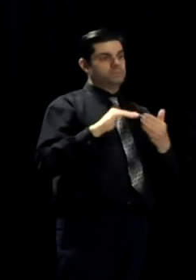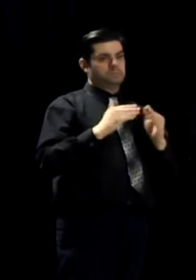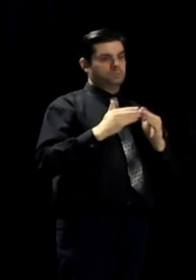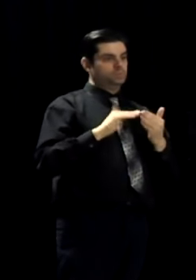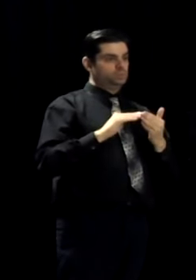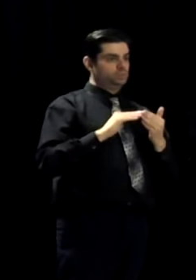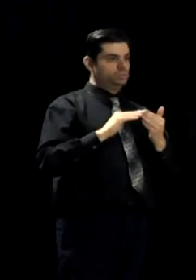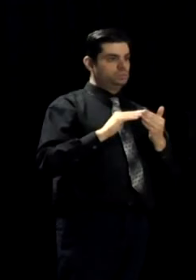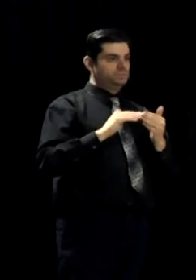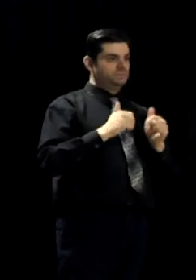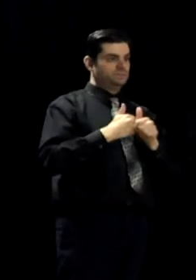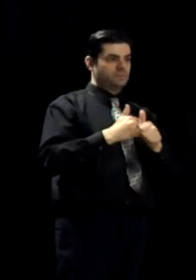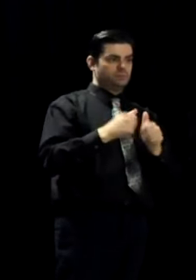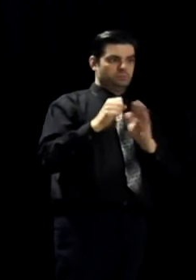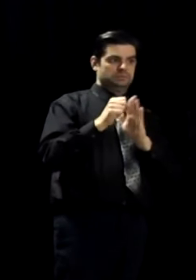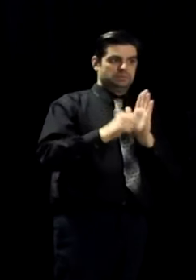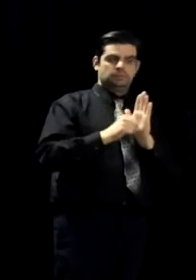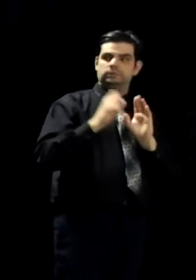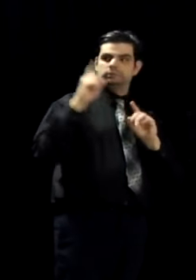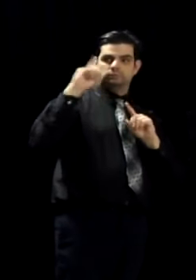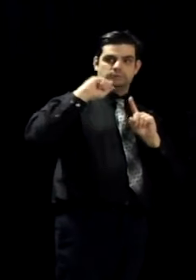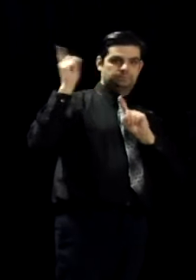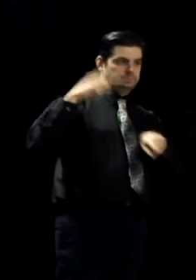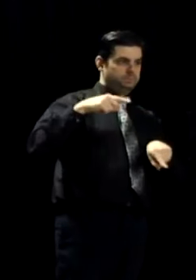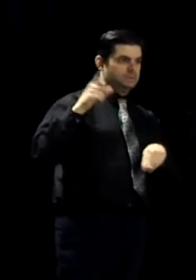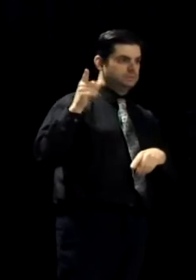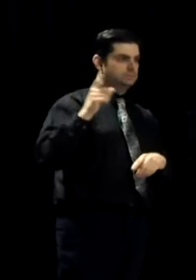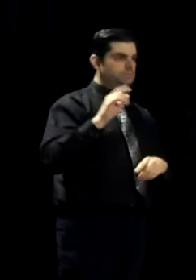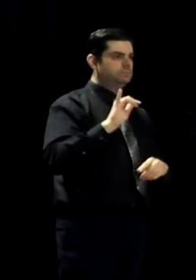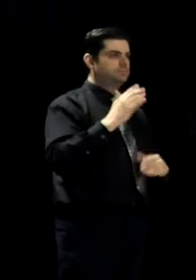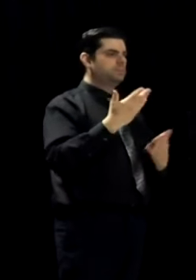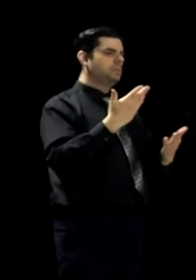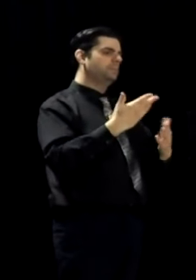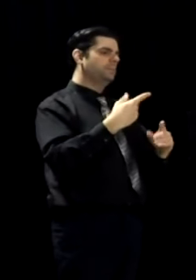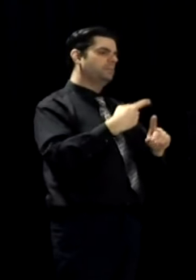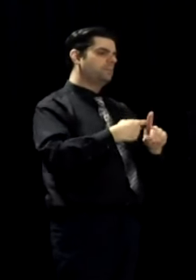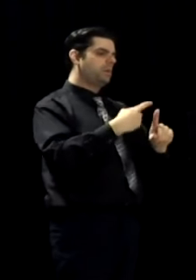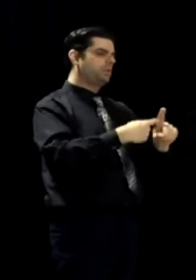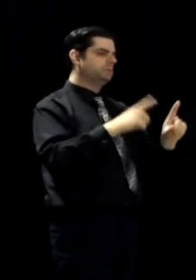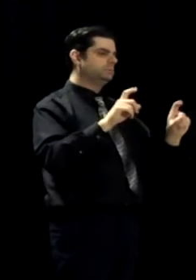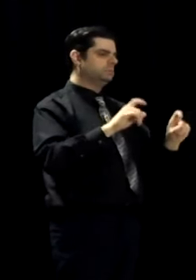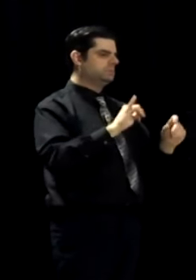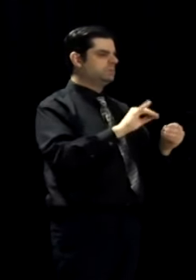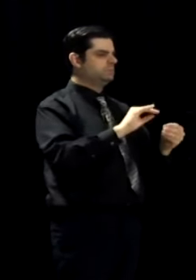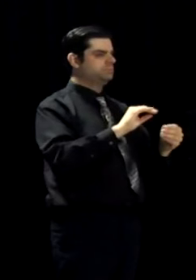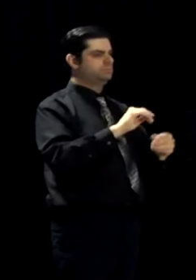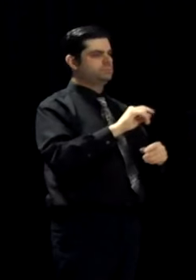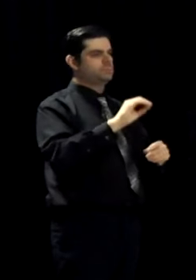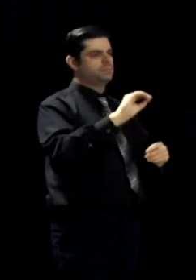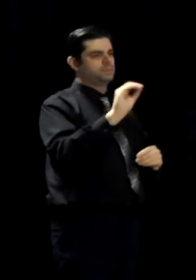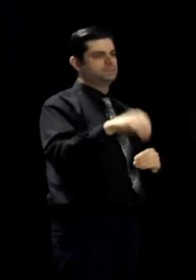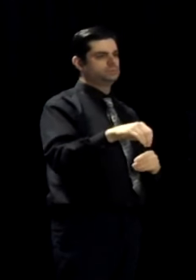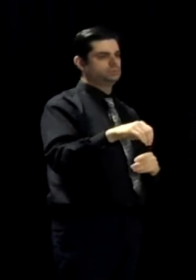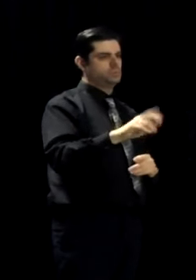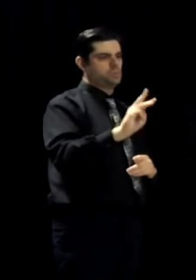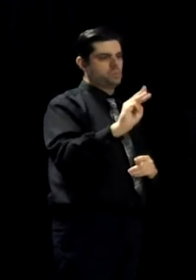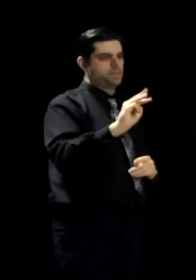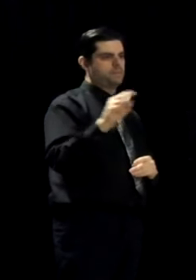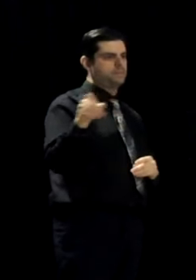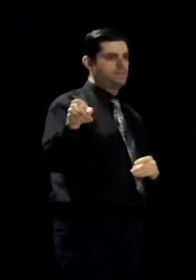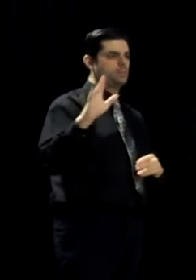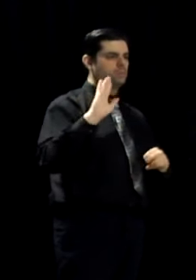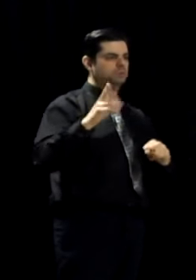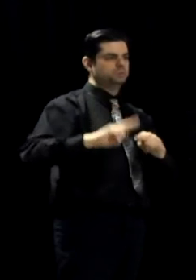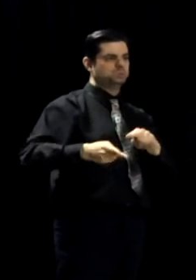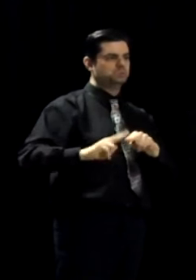mandates of monthly testing, we'll probably see that those percentages start to drop similar to the Walmart site because it will